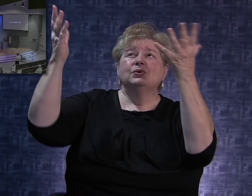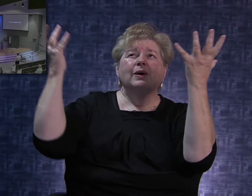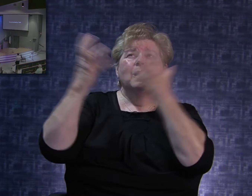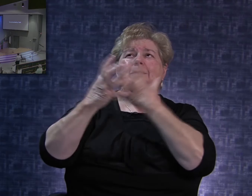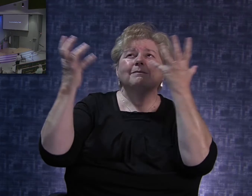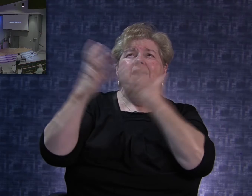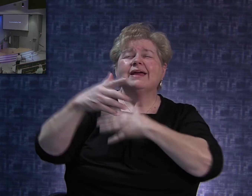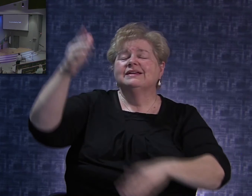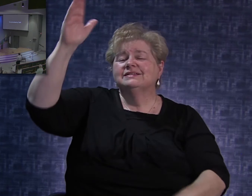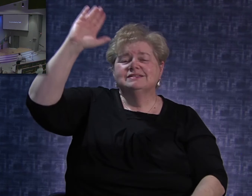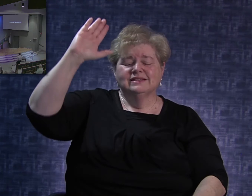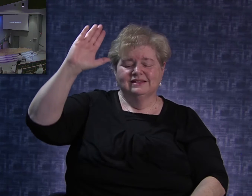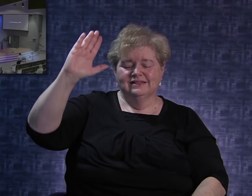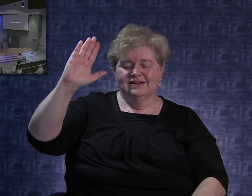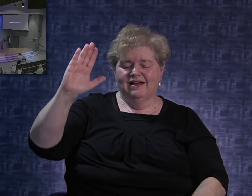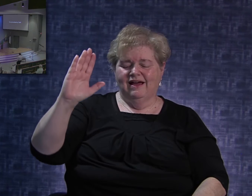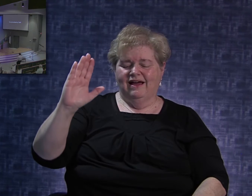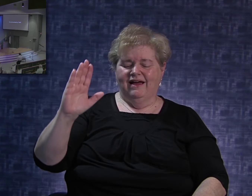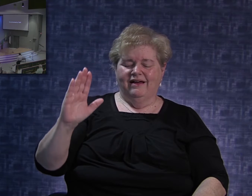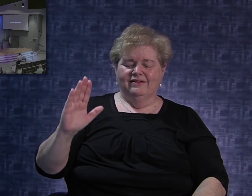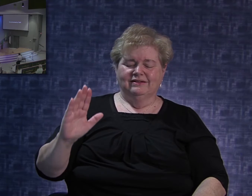proclaim. You are amazing,